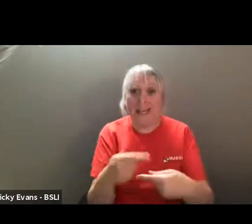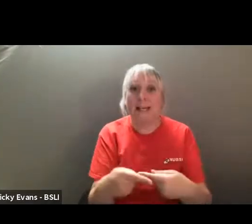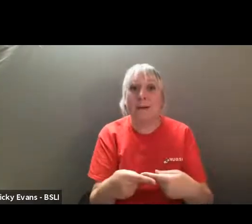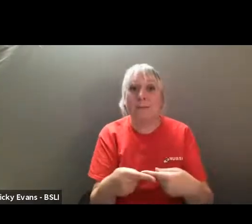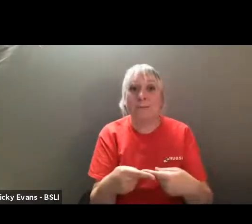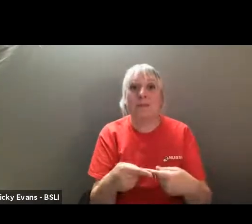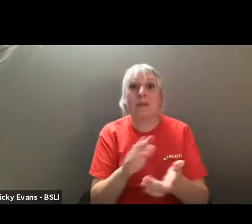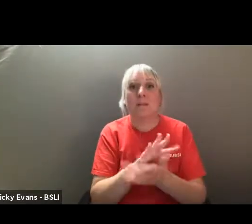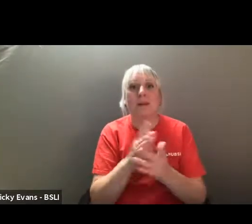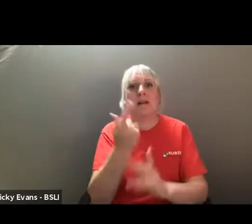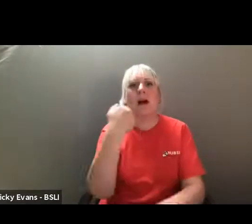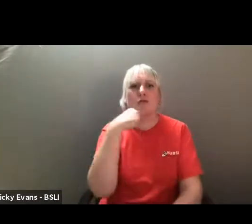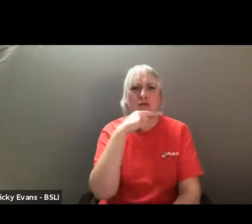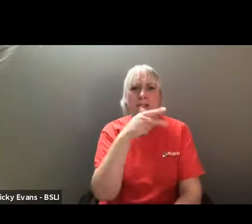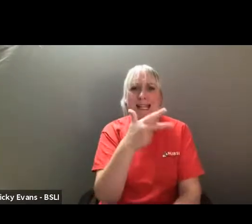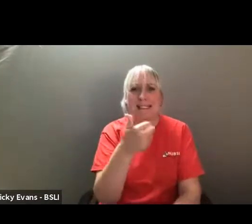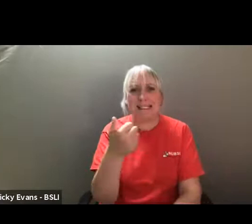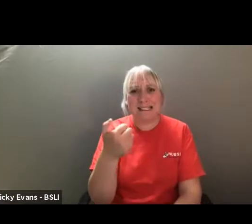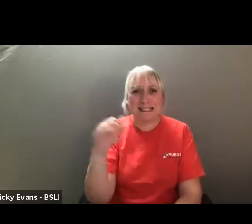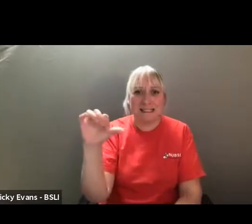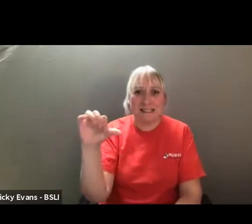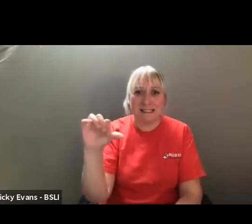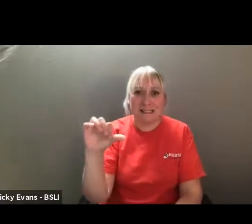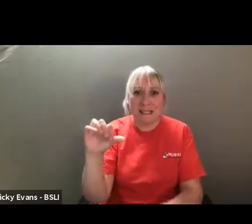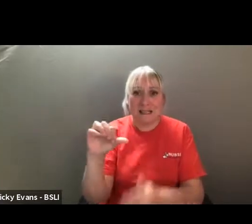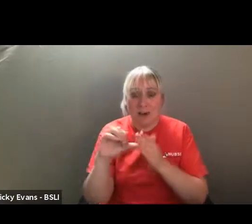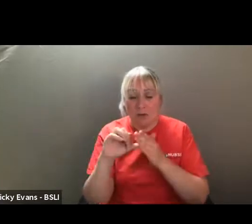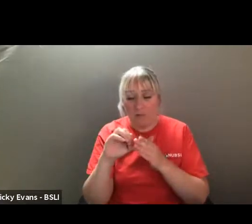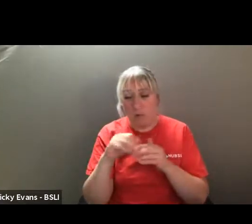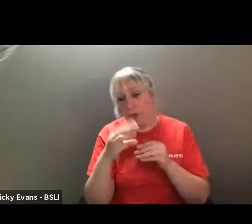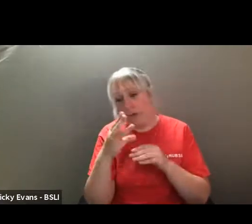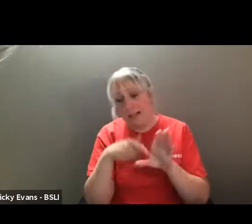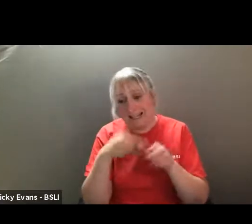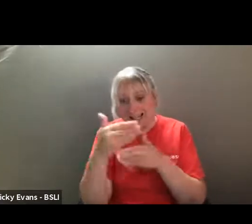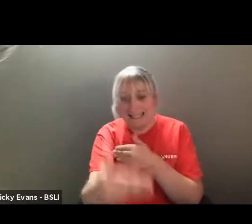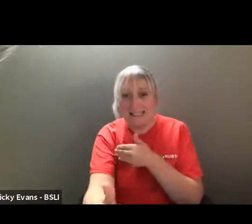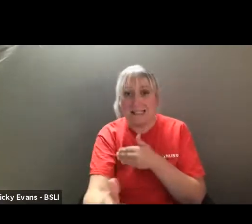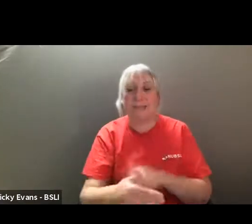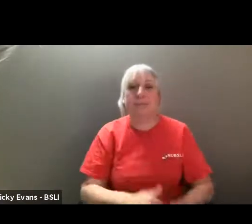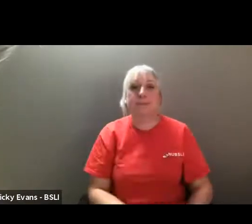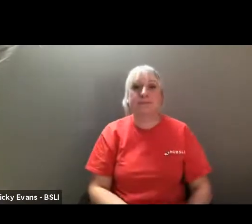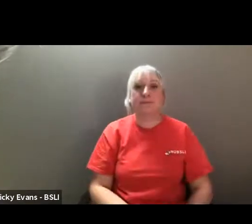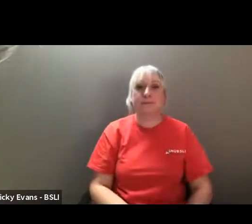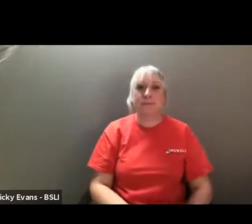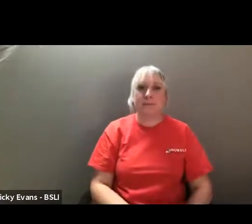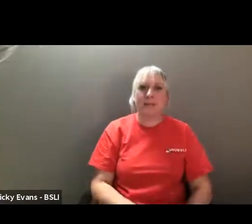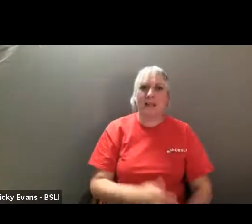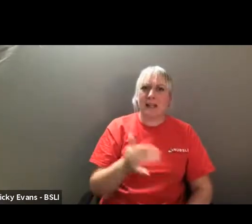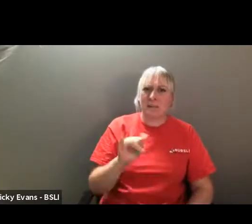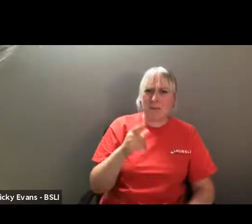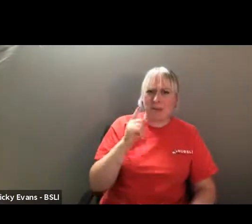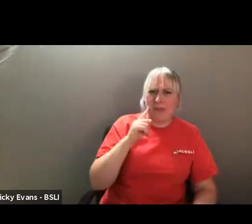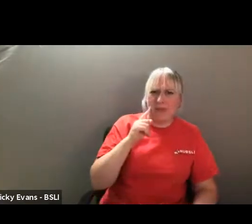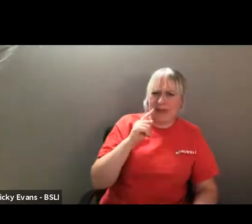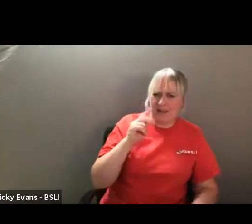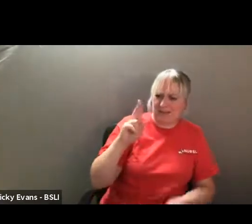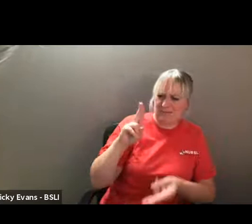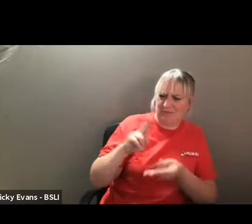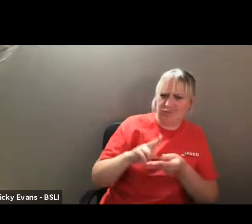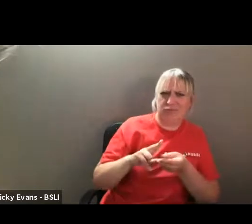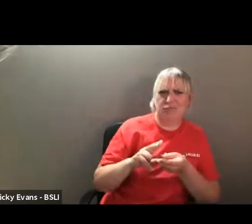186 million over 3 years. Now, that may not sound a lot of money,